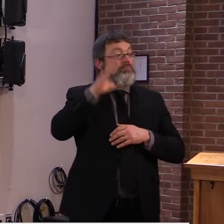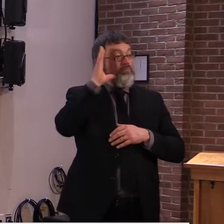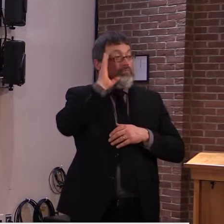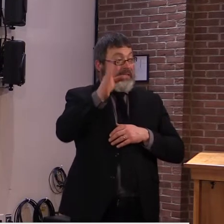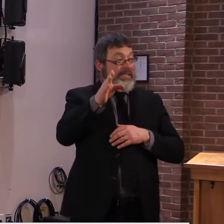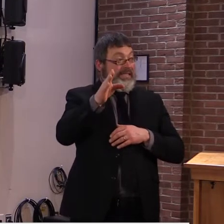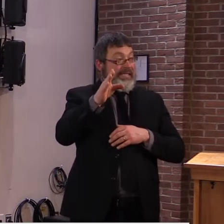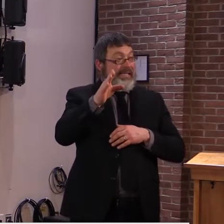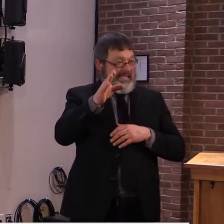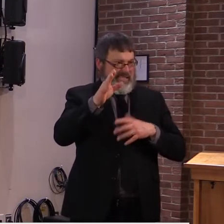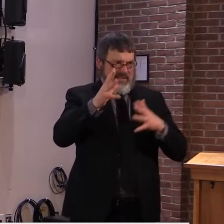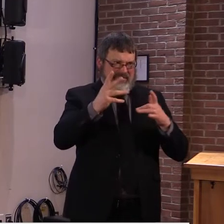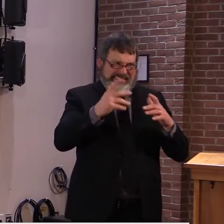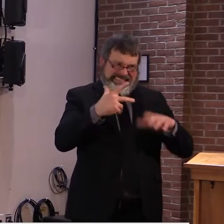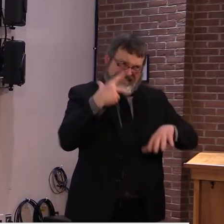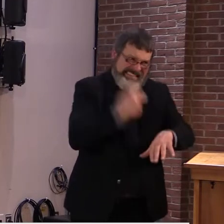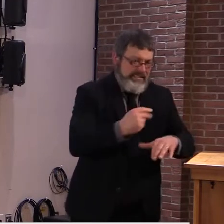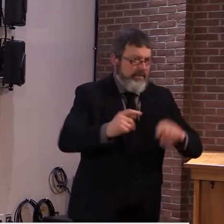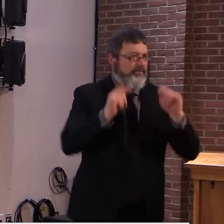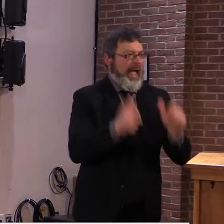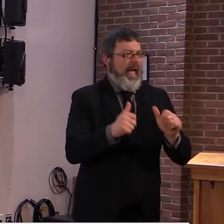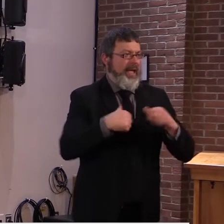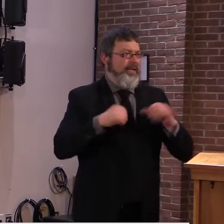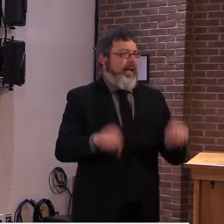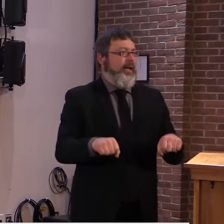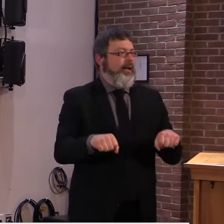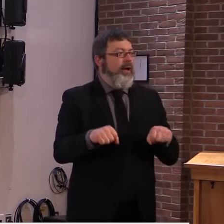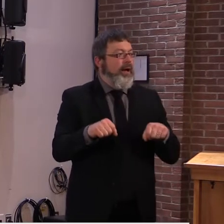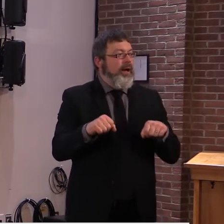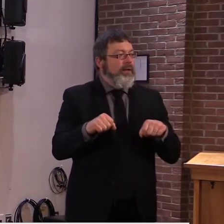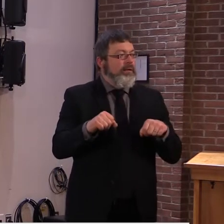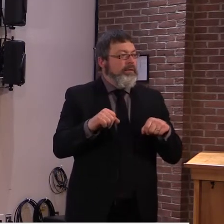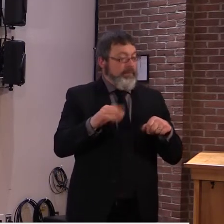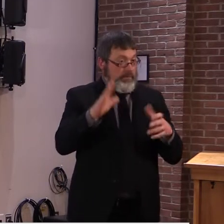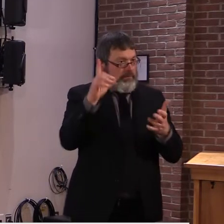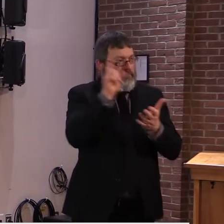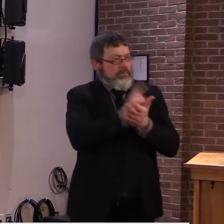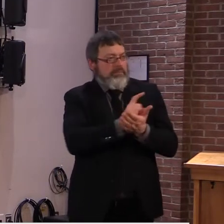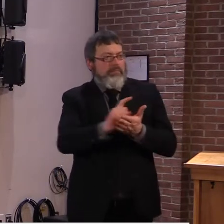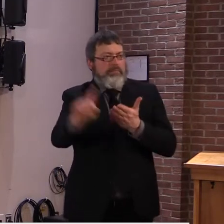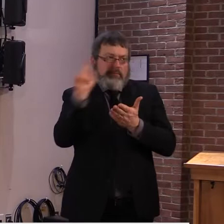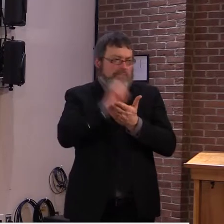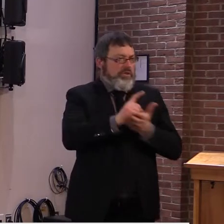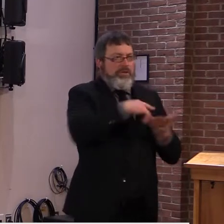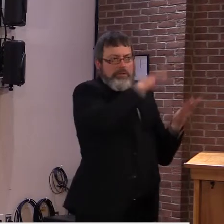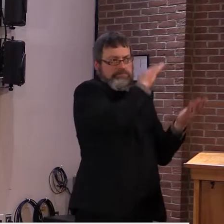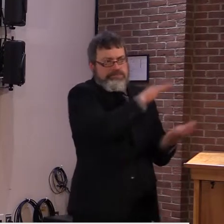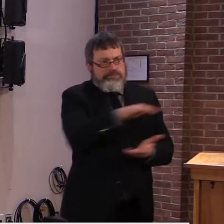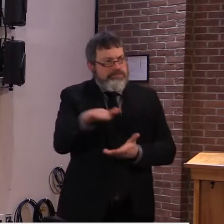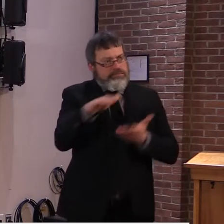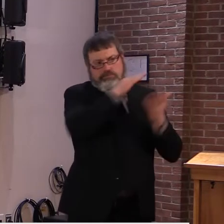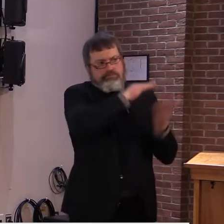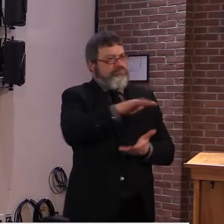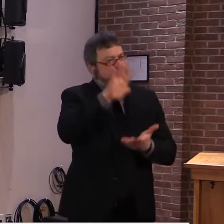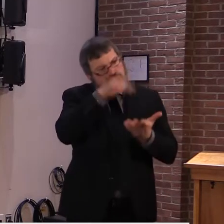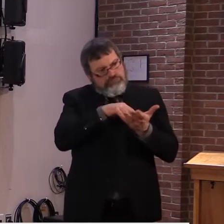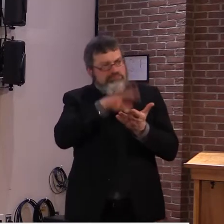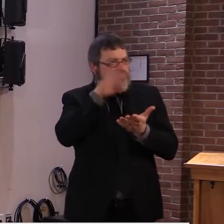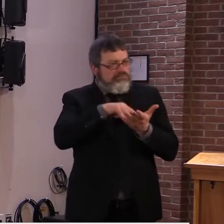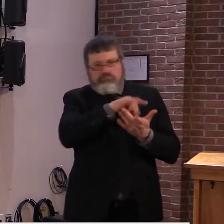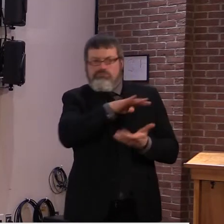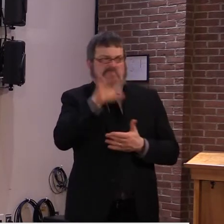fast as possible. We're receiving shipments weekly in shares allocated to Vermont